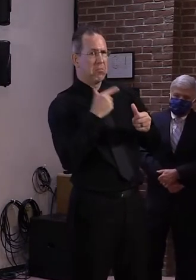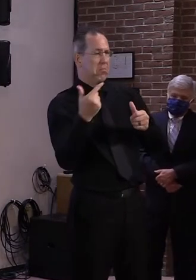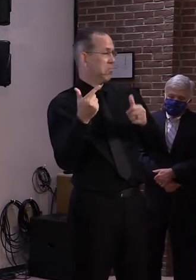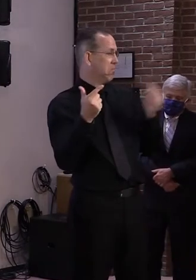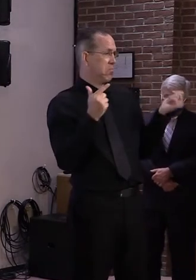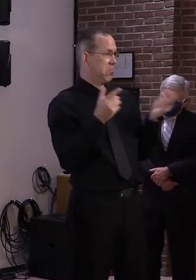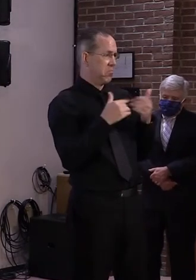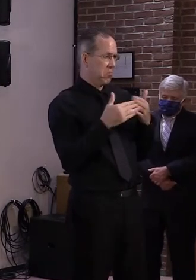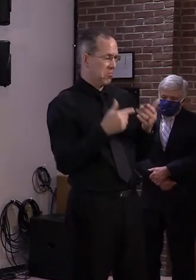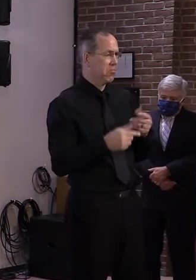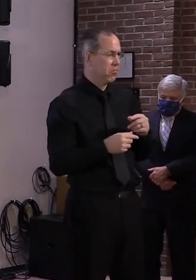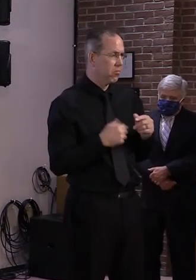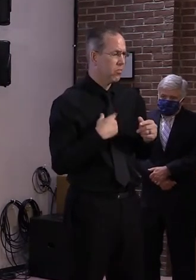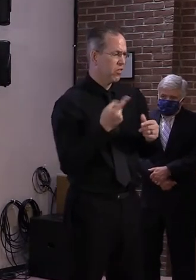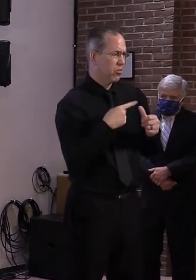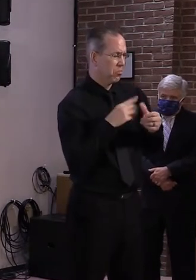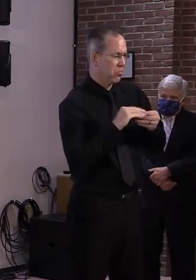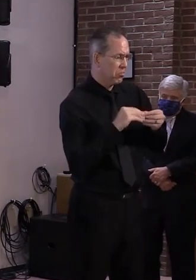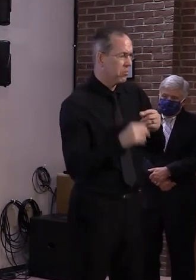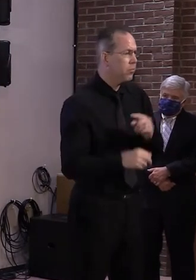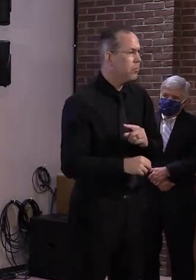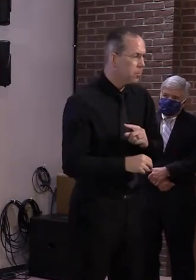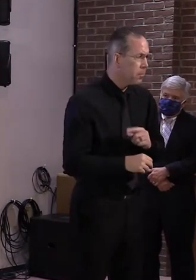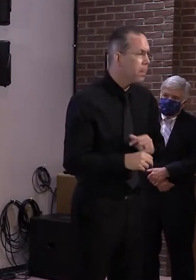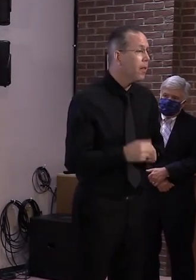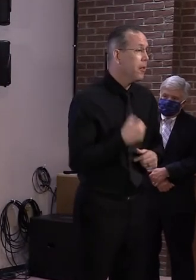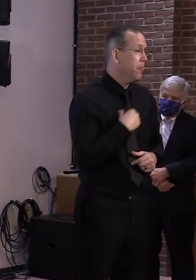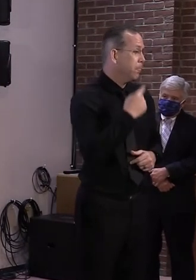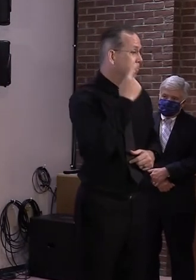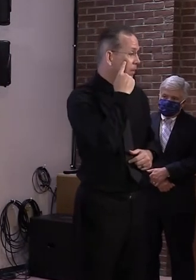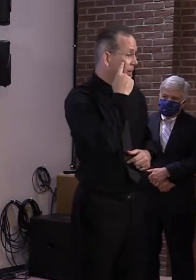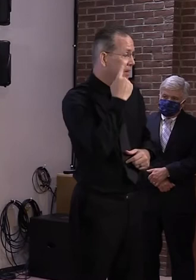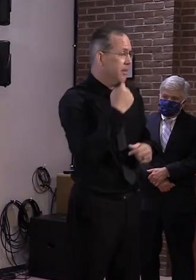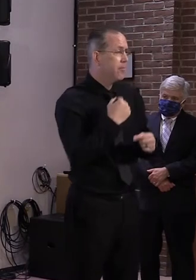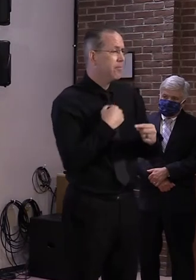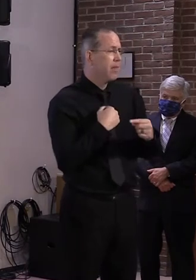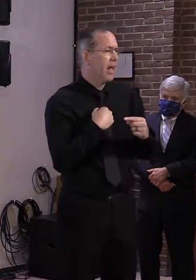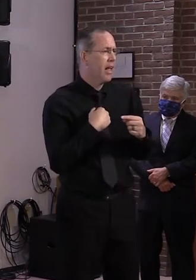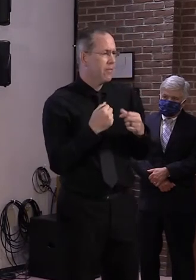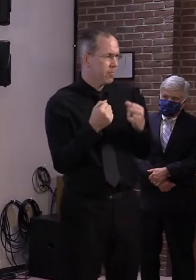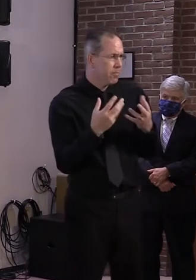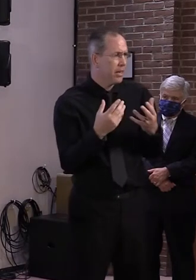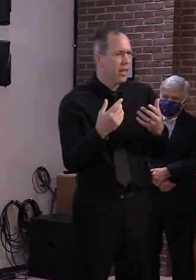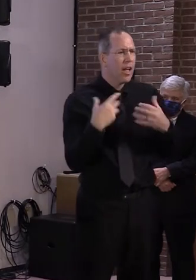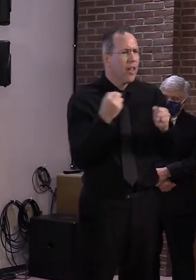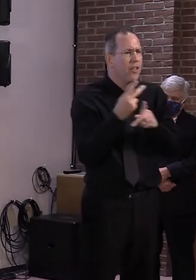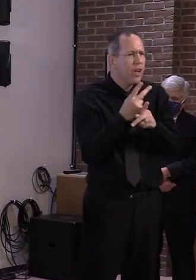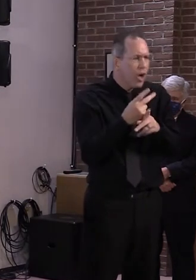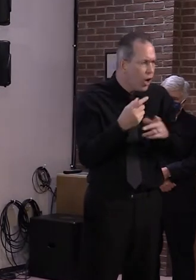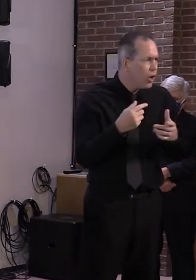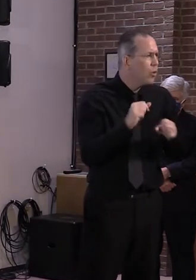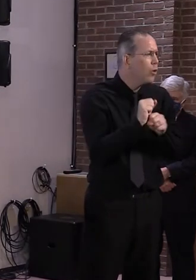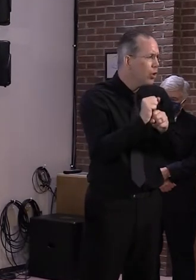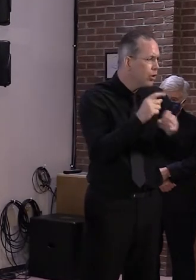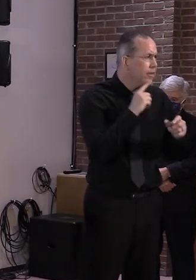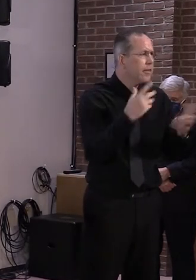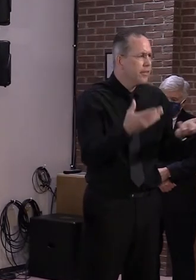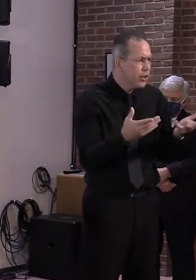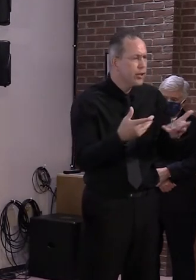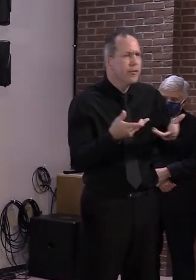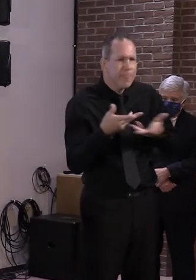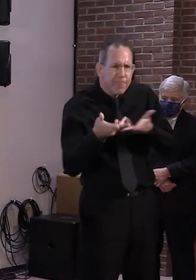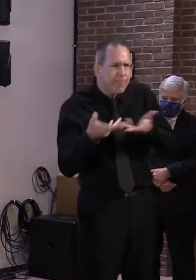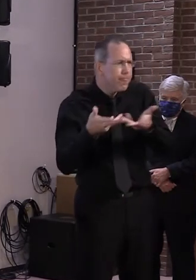that we have a number of healthcare providers who are interacting with the most vulnerable all the time,